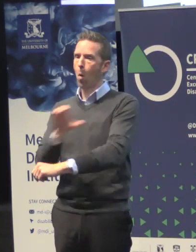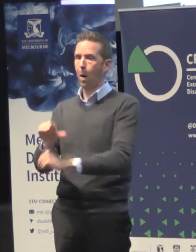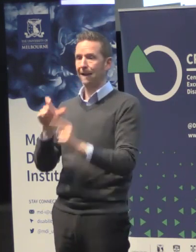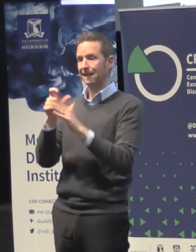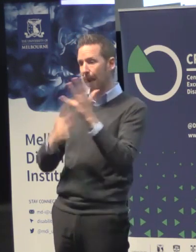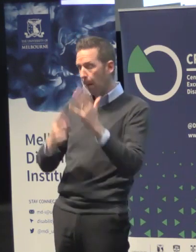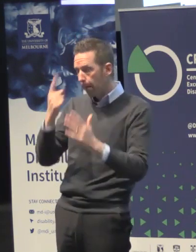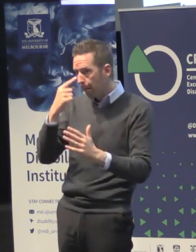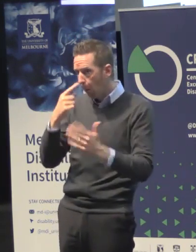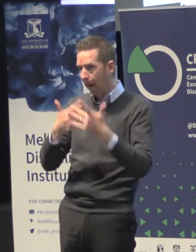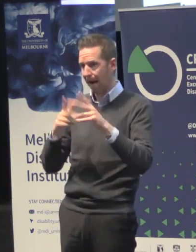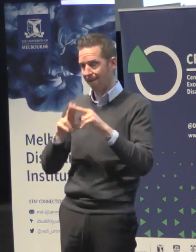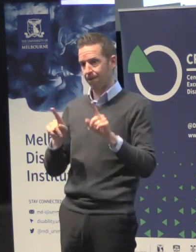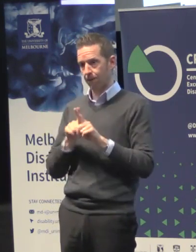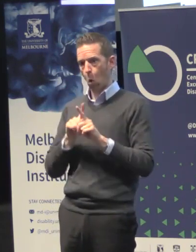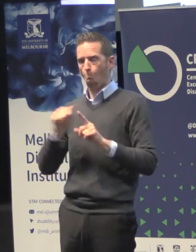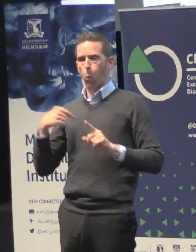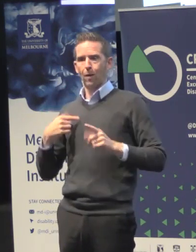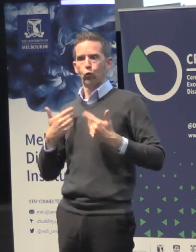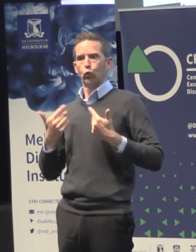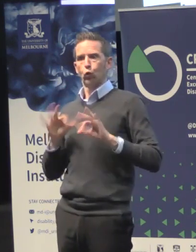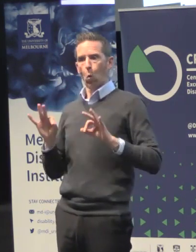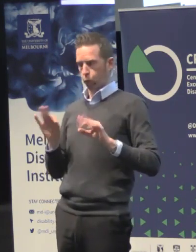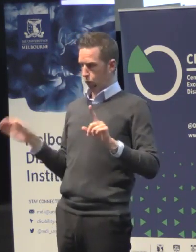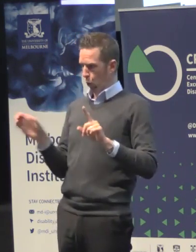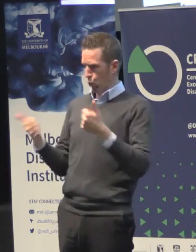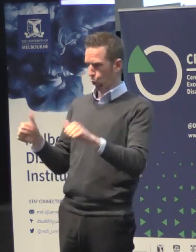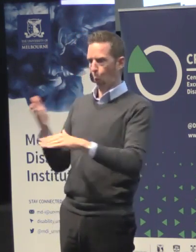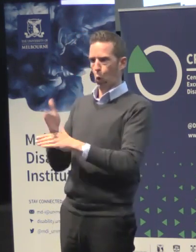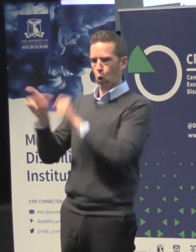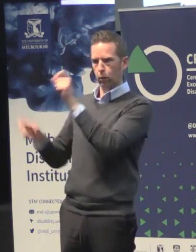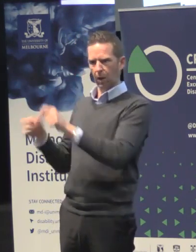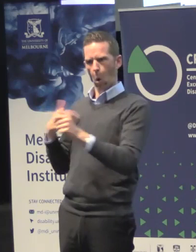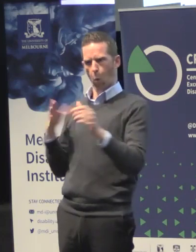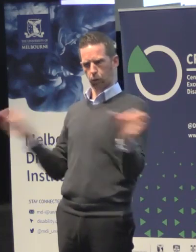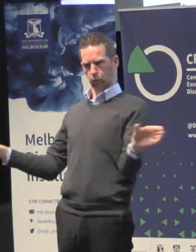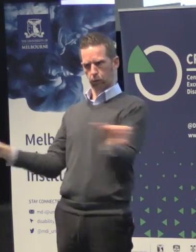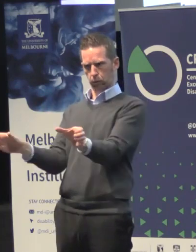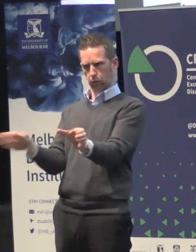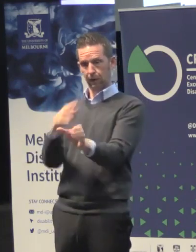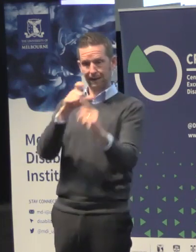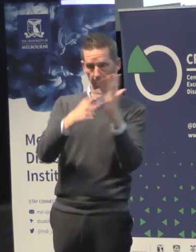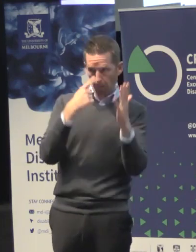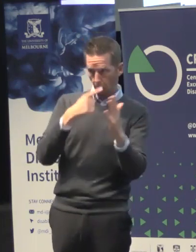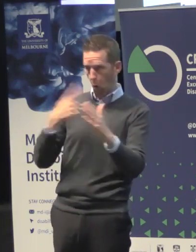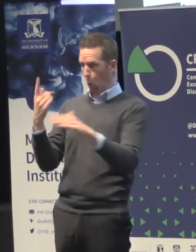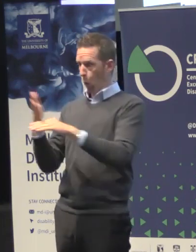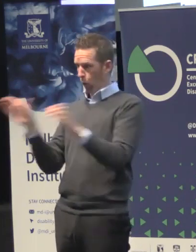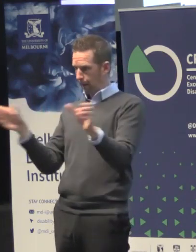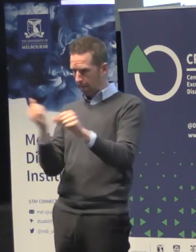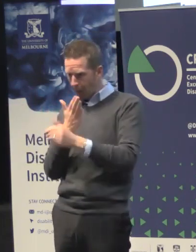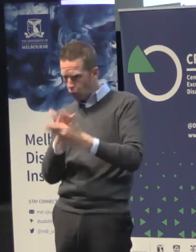people if we also did not exploit workers. We wanted both sides of the equation to be happy at the end of the